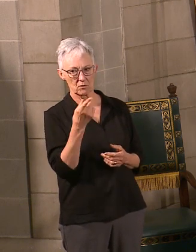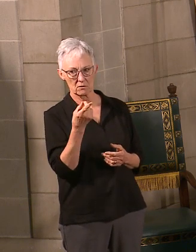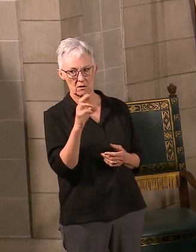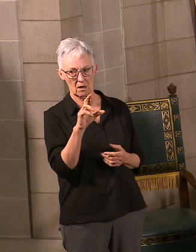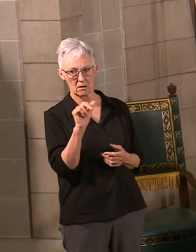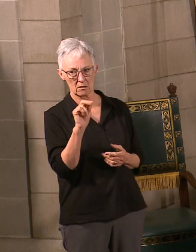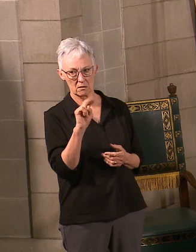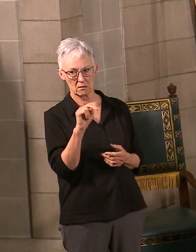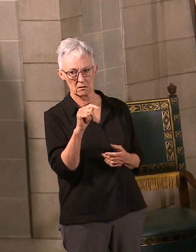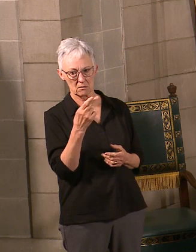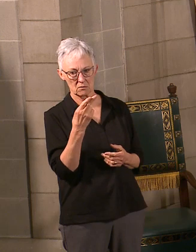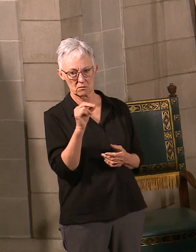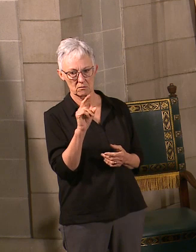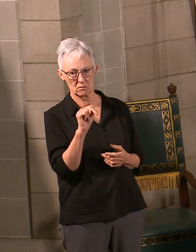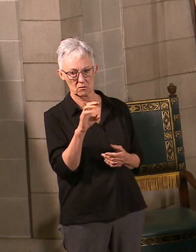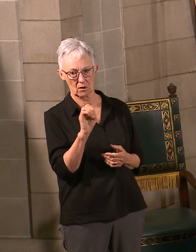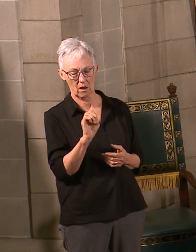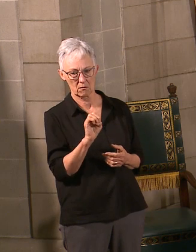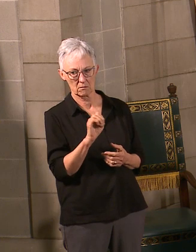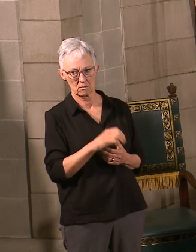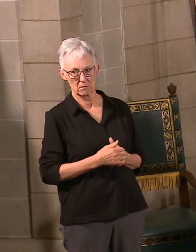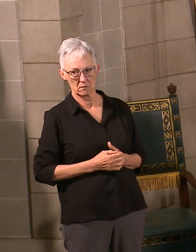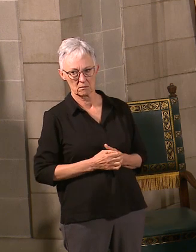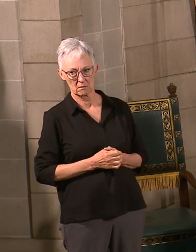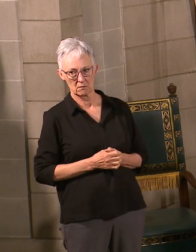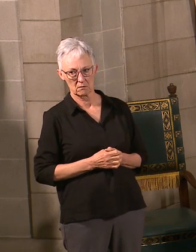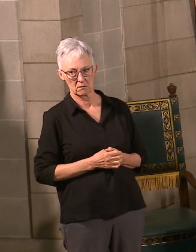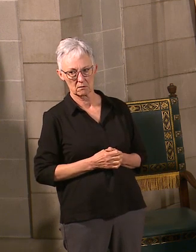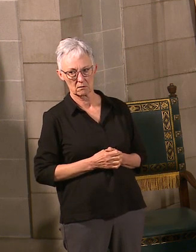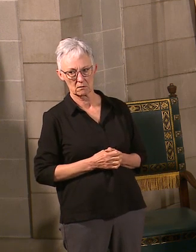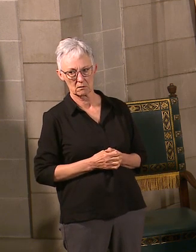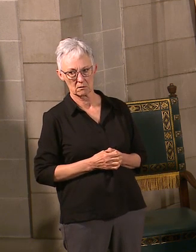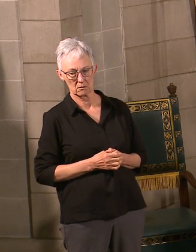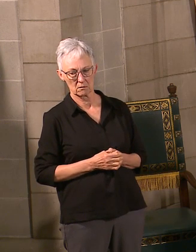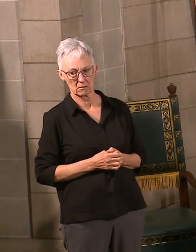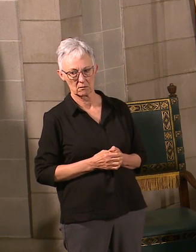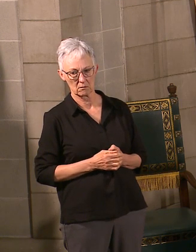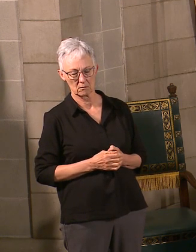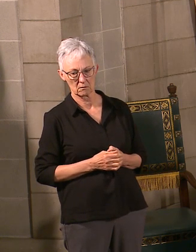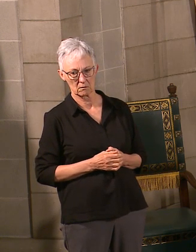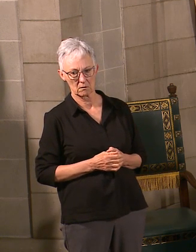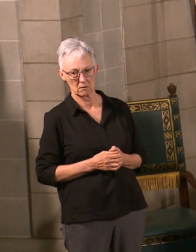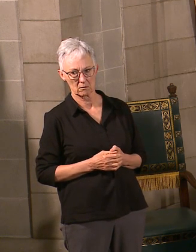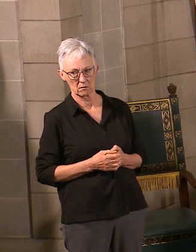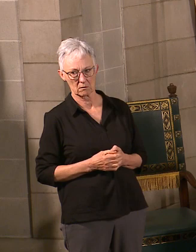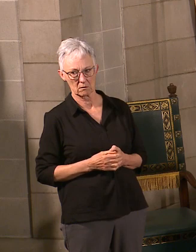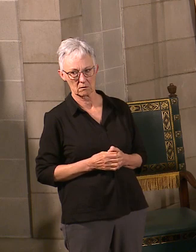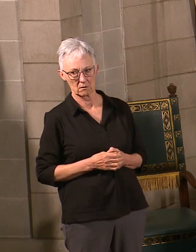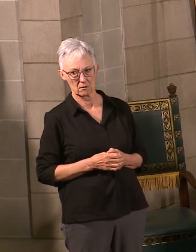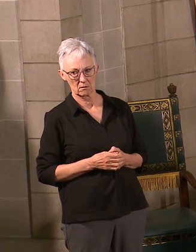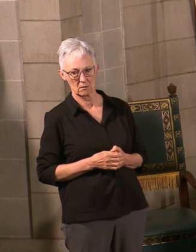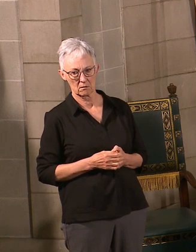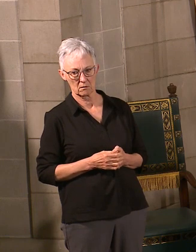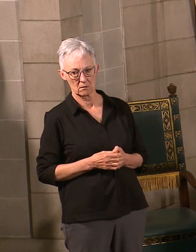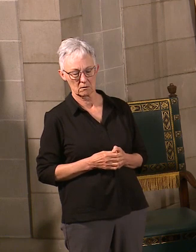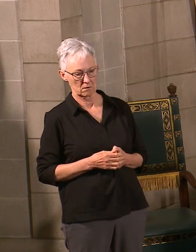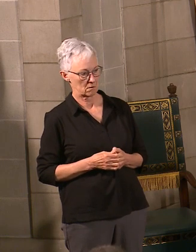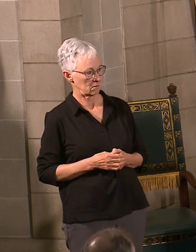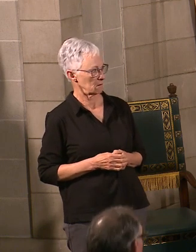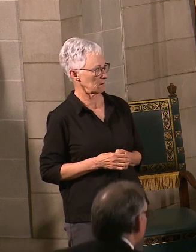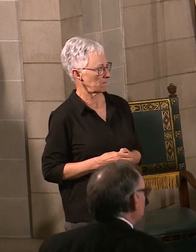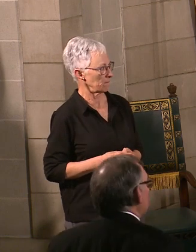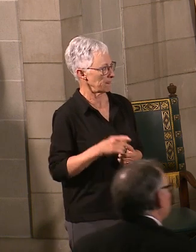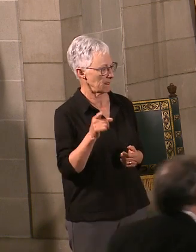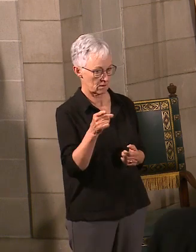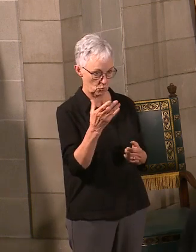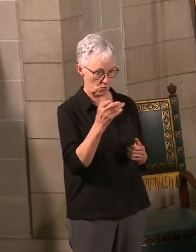transferred, were those all COVID patients, and have there been any transferred today, and how many beds are open in Grand Island? So Dr. Antone,